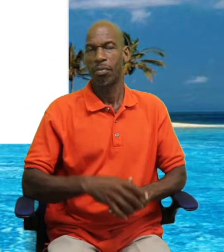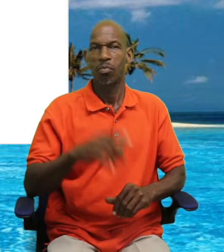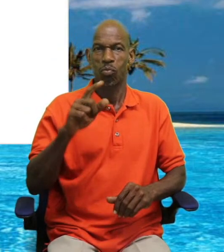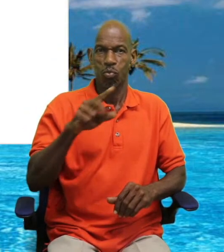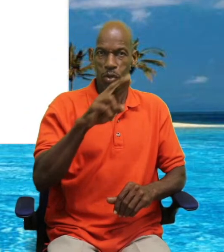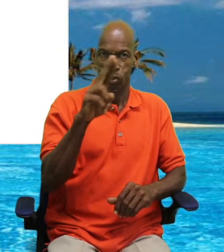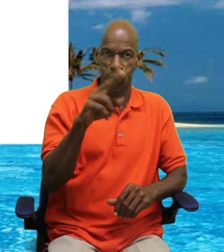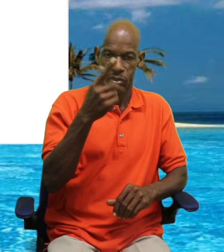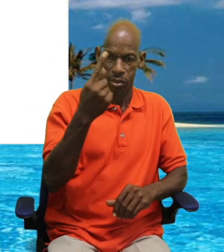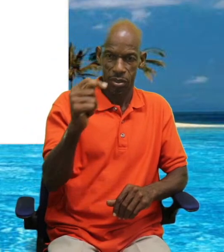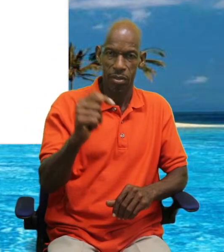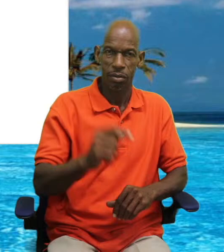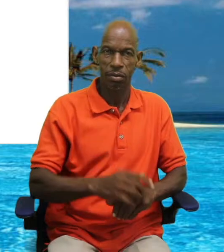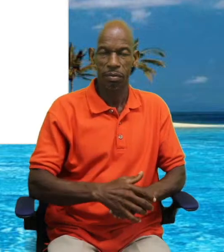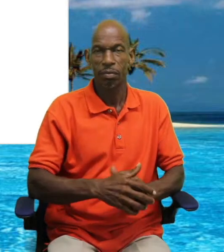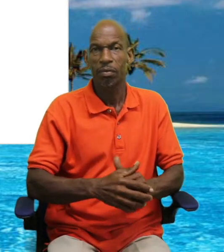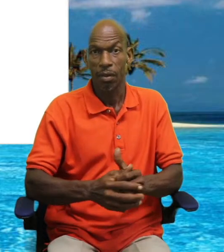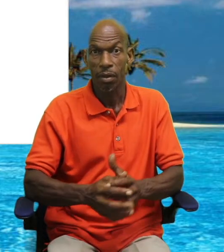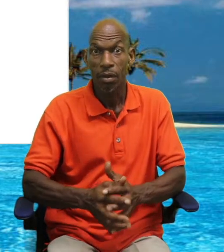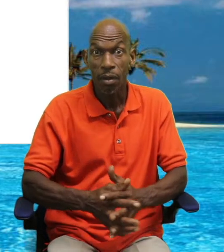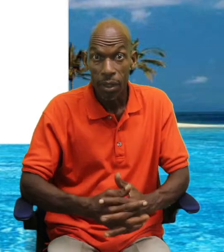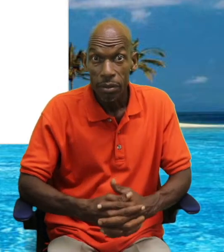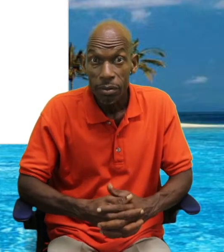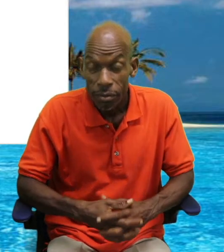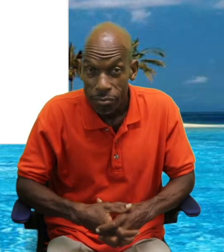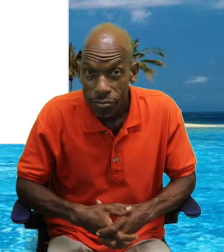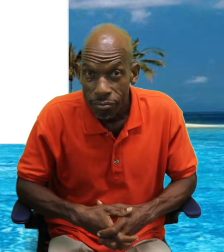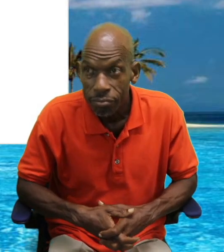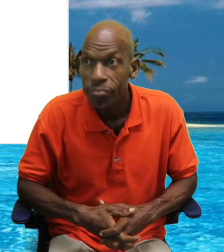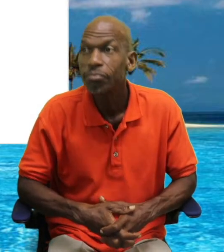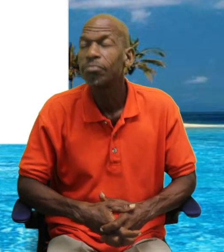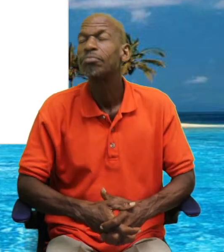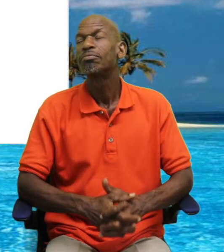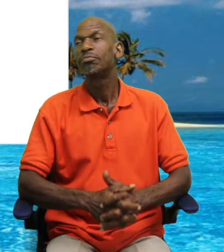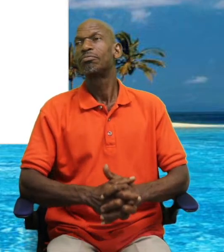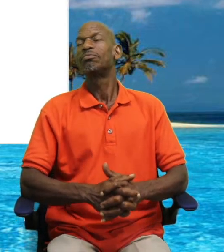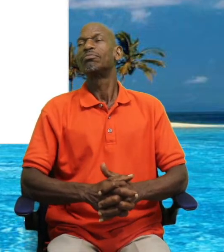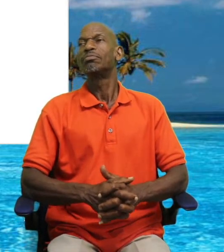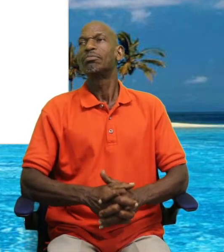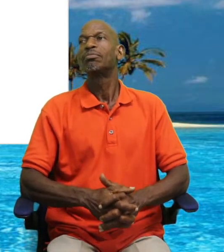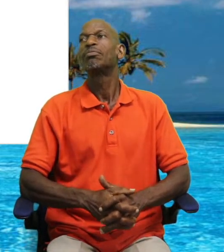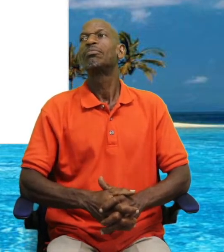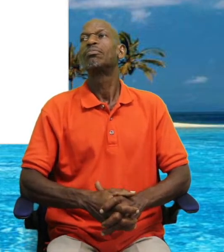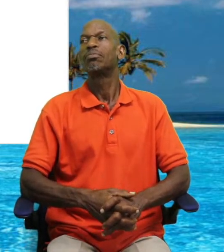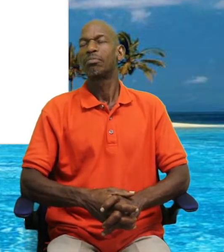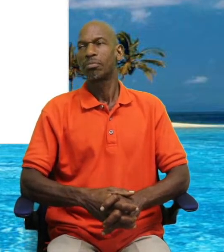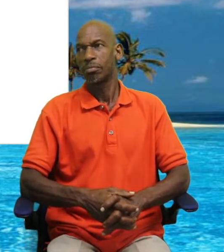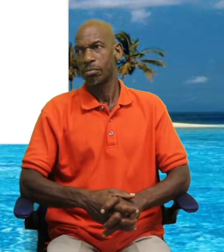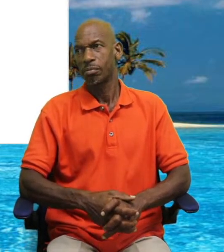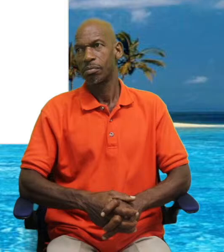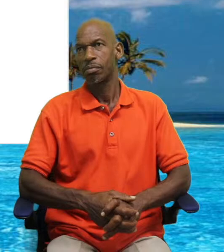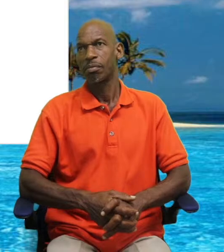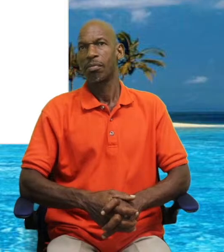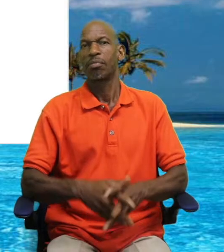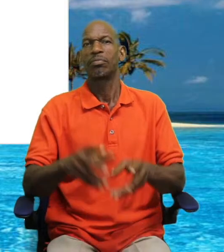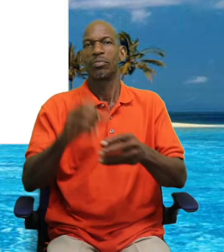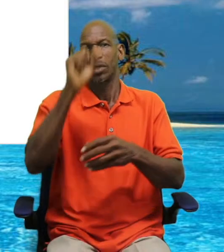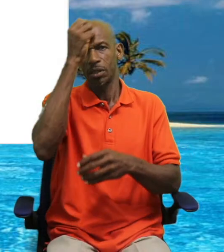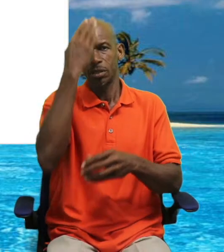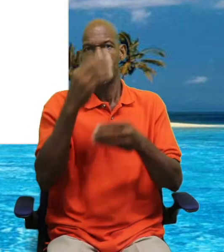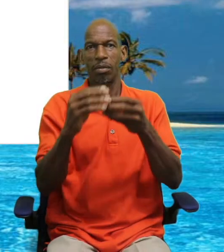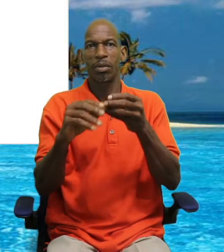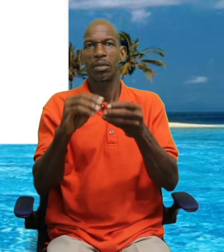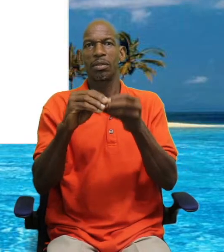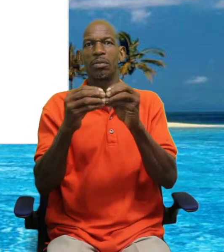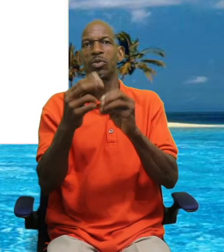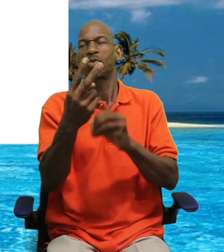put in the because the is pointing to showing it's speaking about a specific girl. All right, Salvin, what is the subject